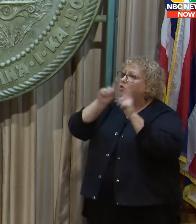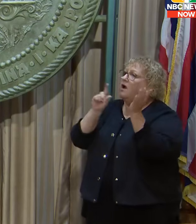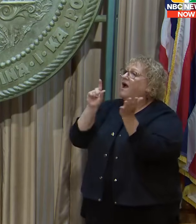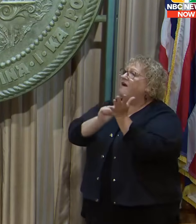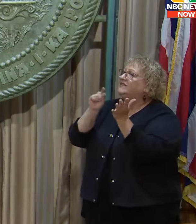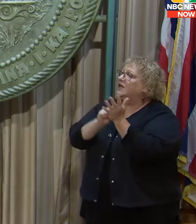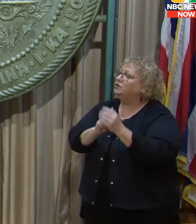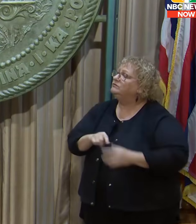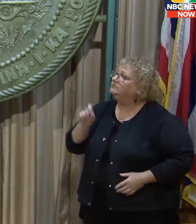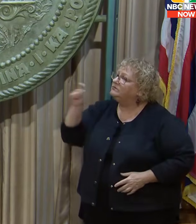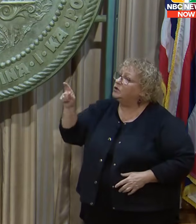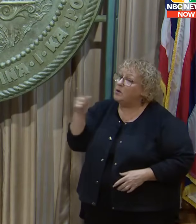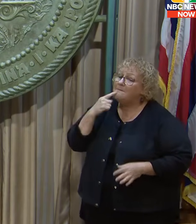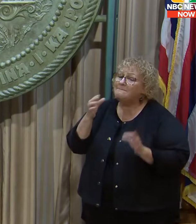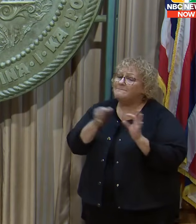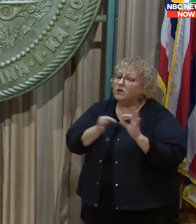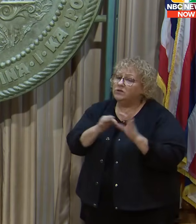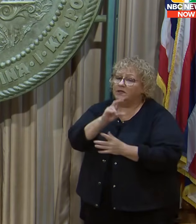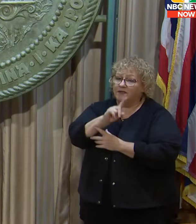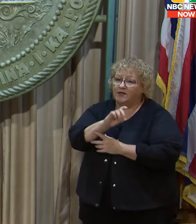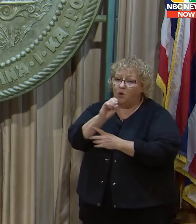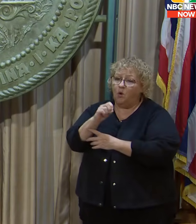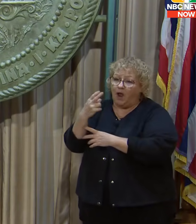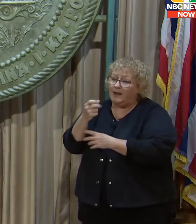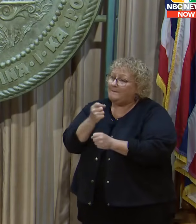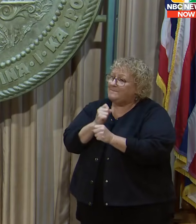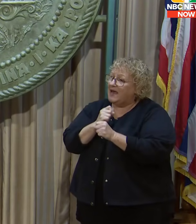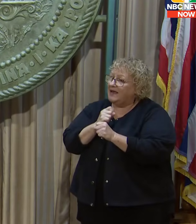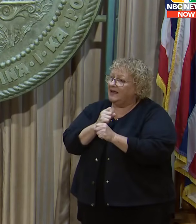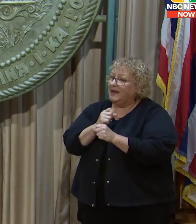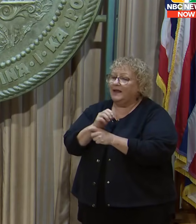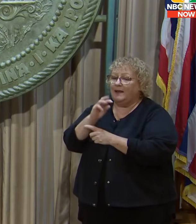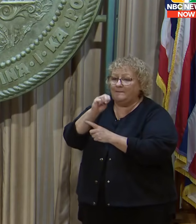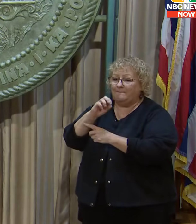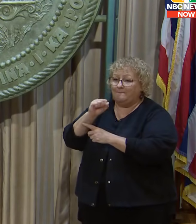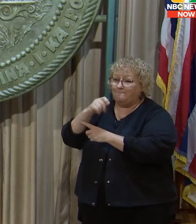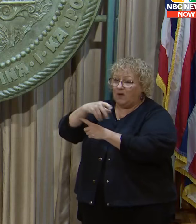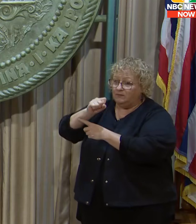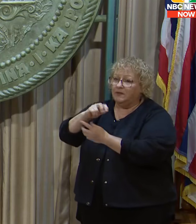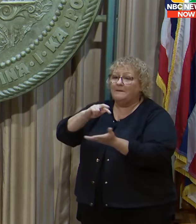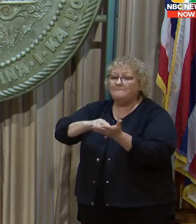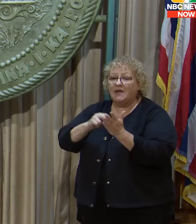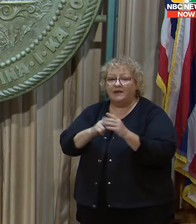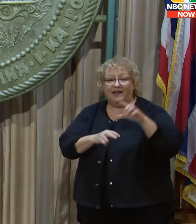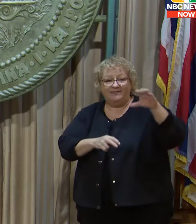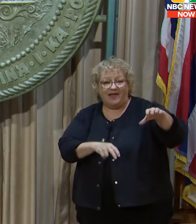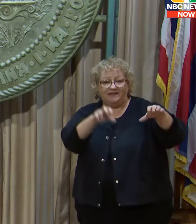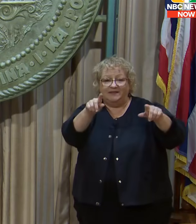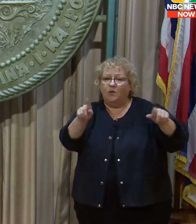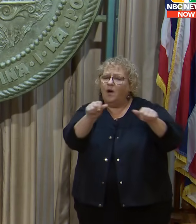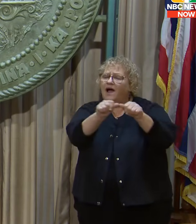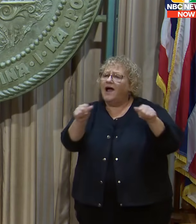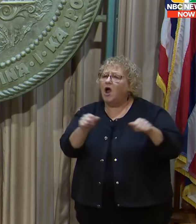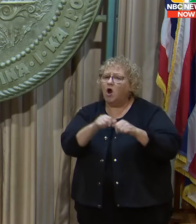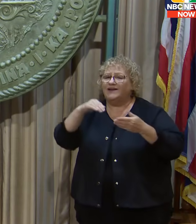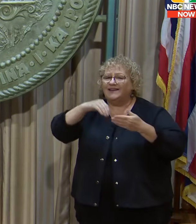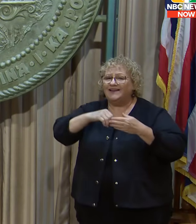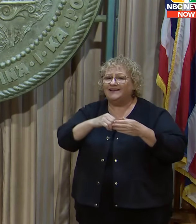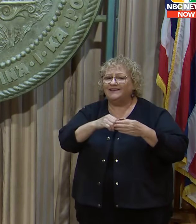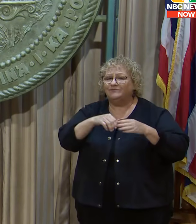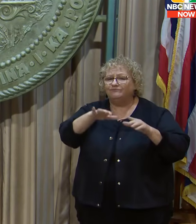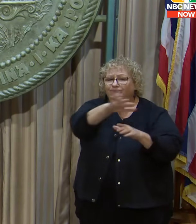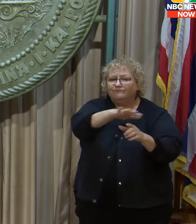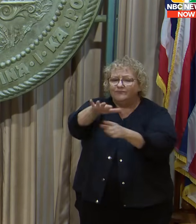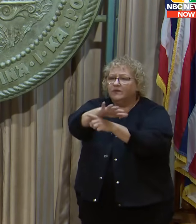Advertiser. She says, you mentioned the DOH is creating maps of where localized transmission is occurring. When will you be able to tell the